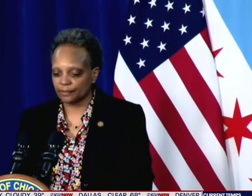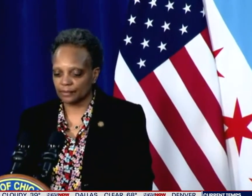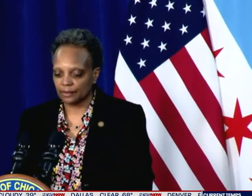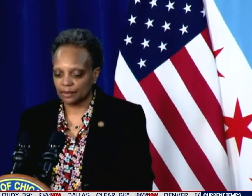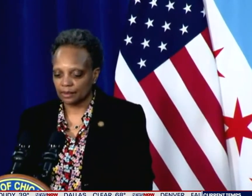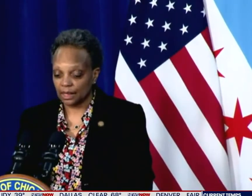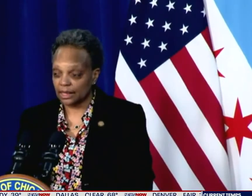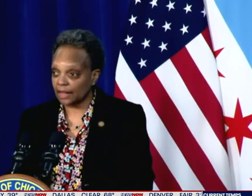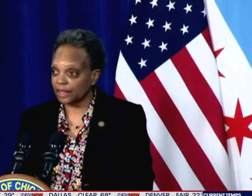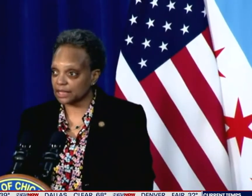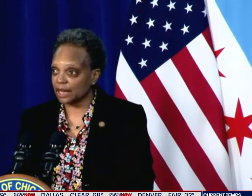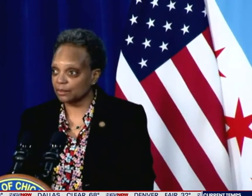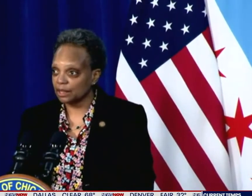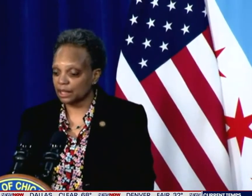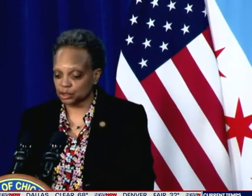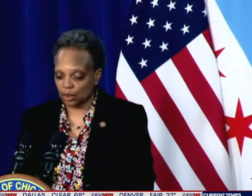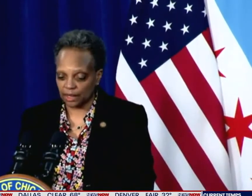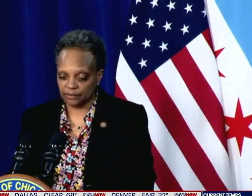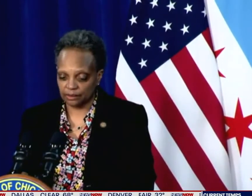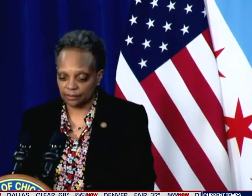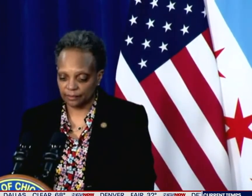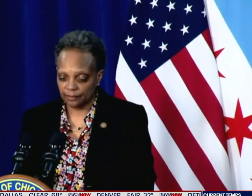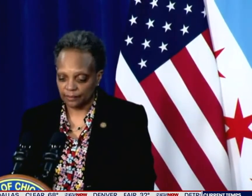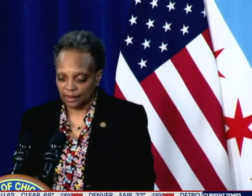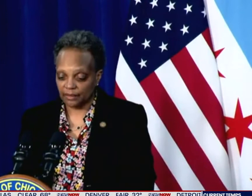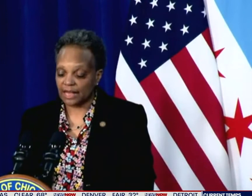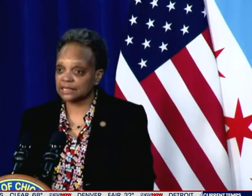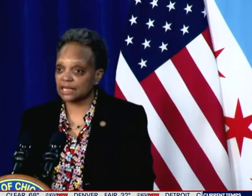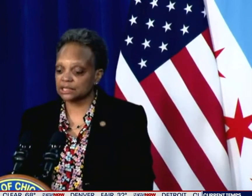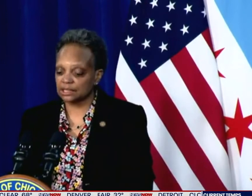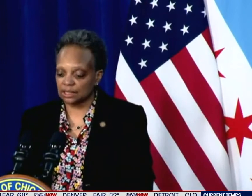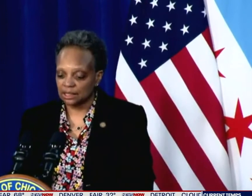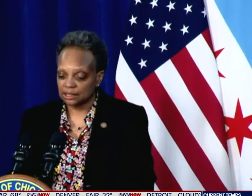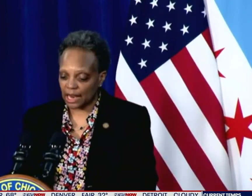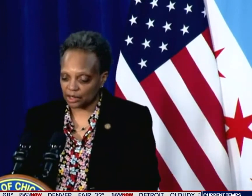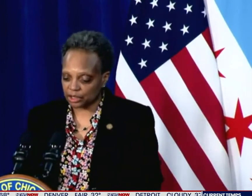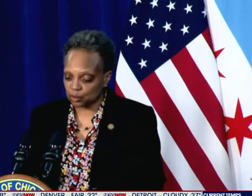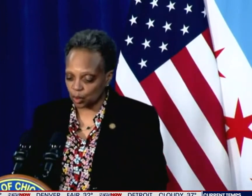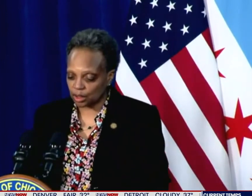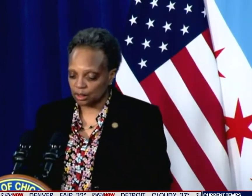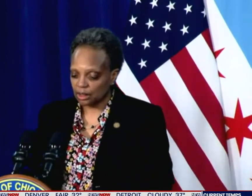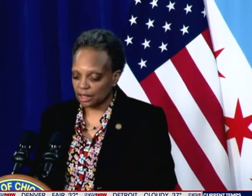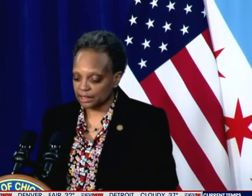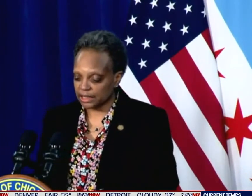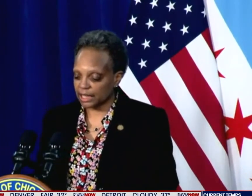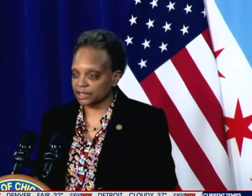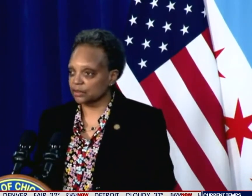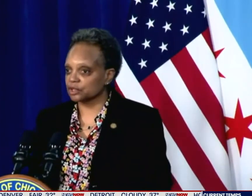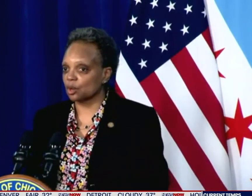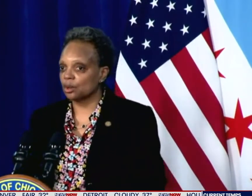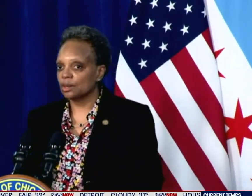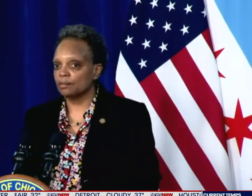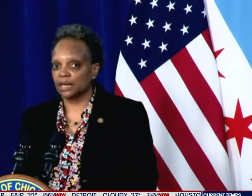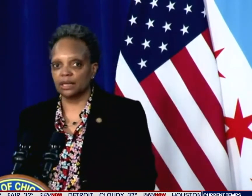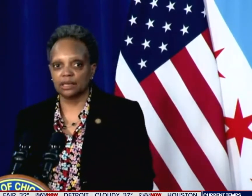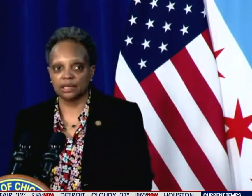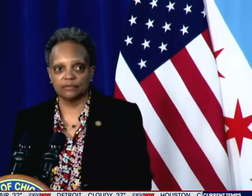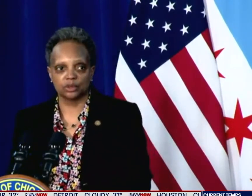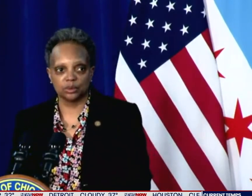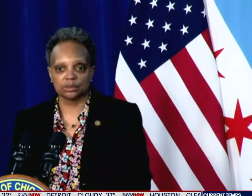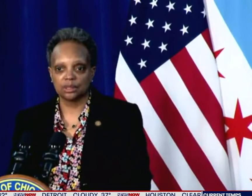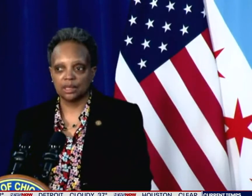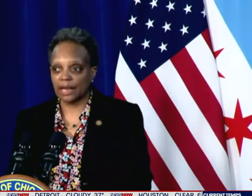time. And now that time has arrived. And that's thanks to the tireless work and dedication of so